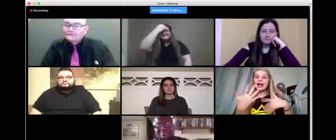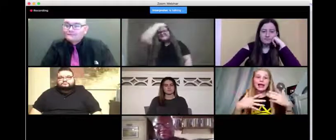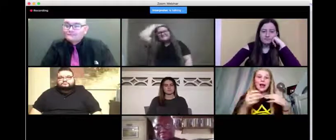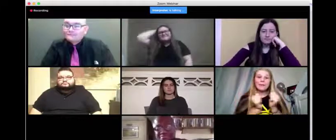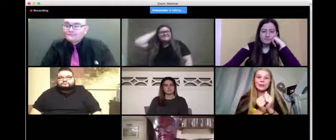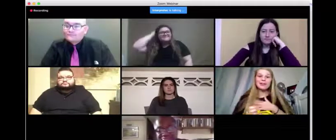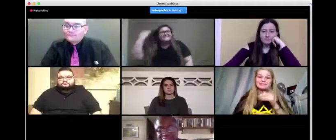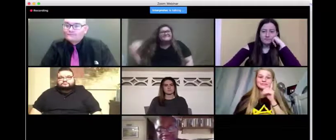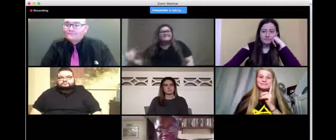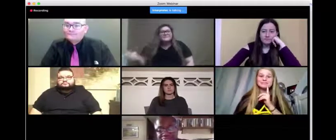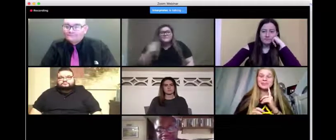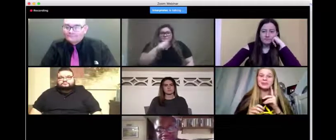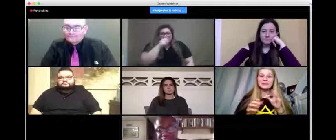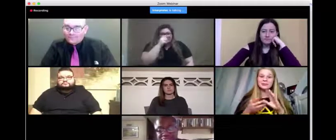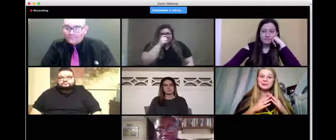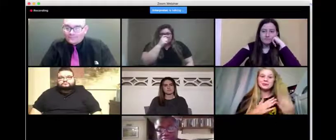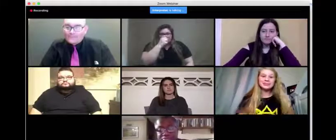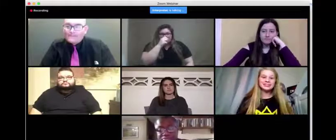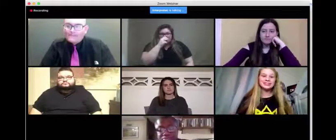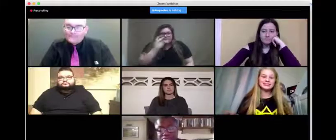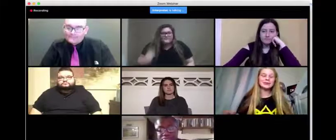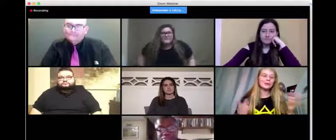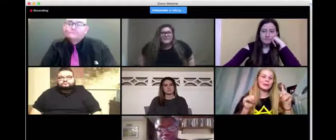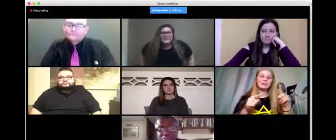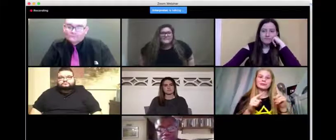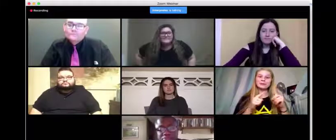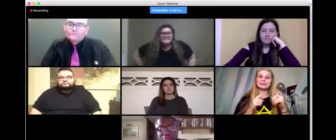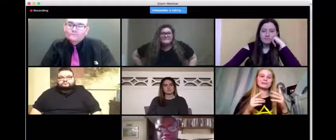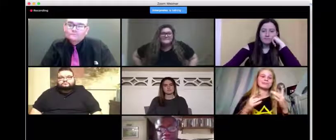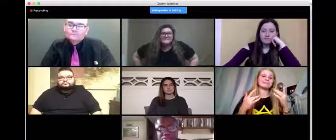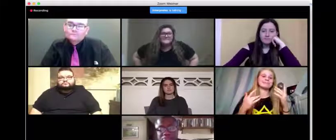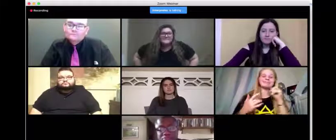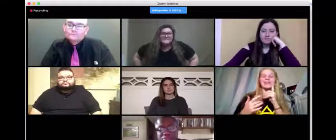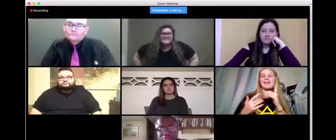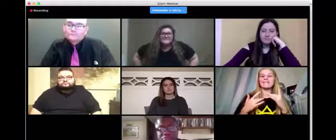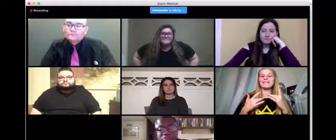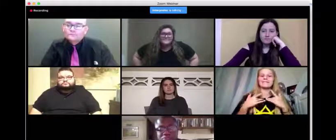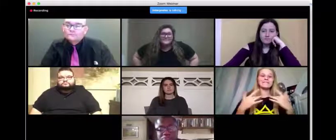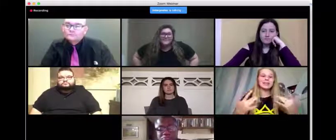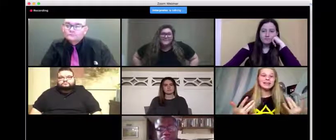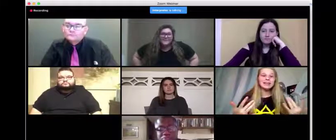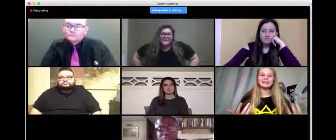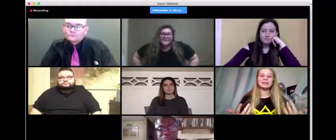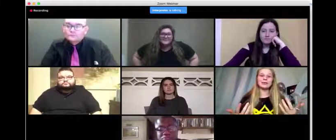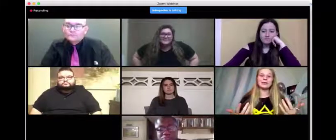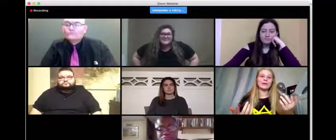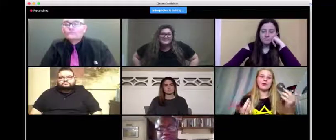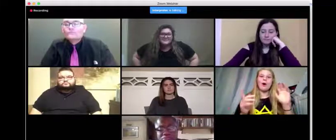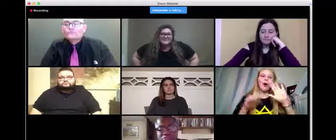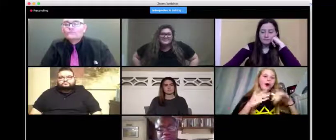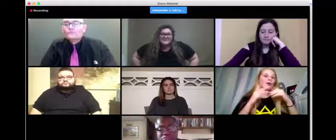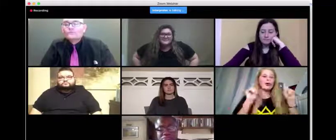deaf events, and, we would all go together to eat food and, hang out